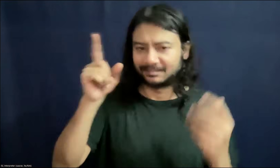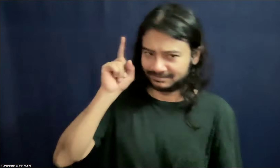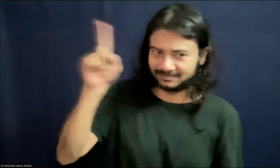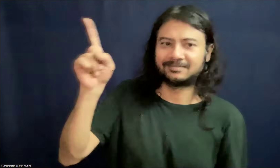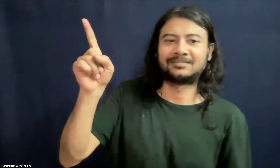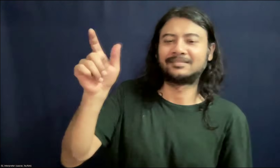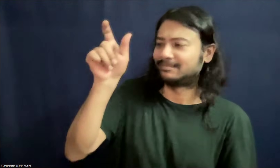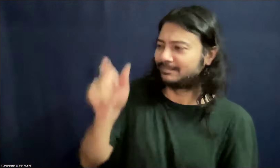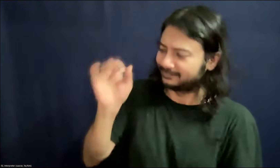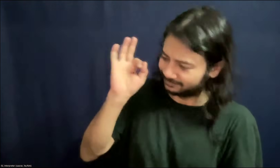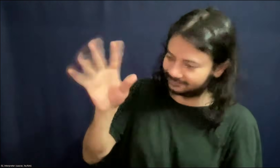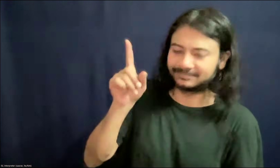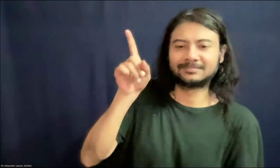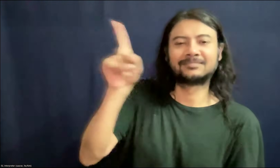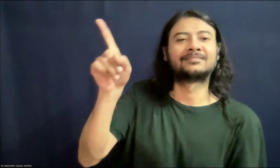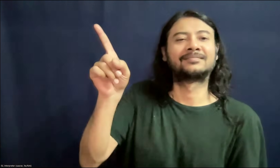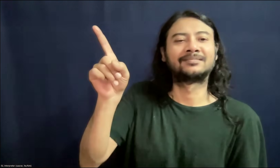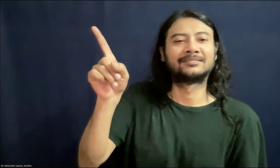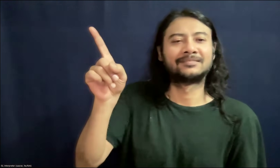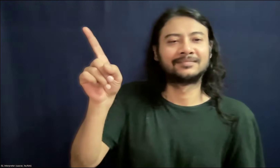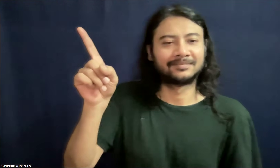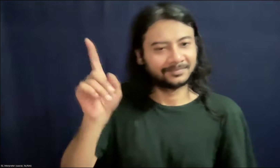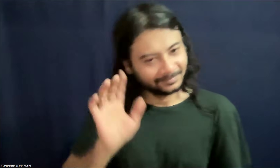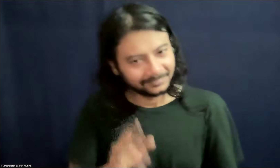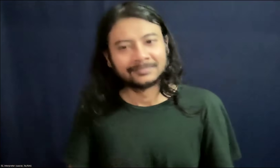So let's now come to the verse number 20, the last verse.